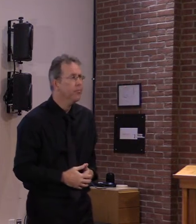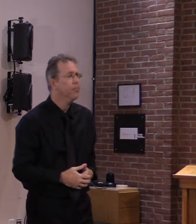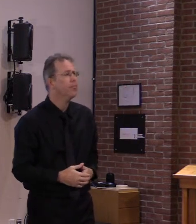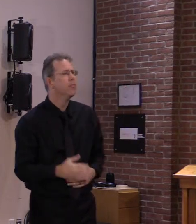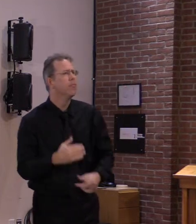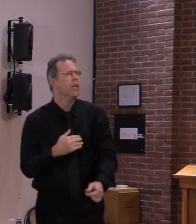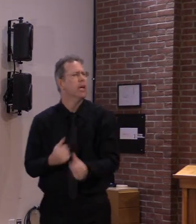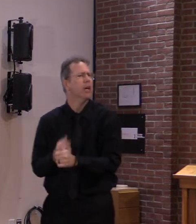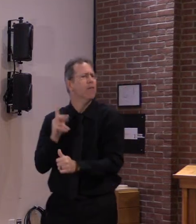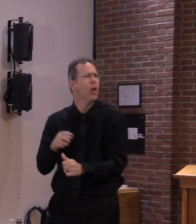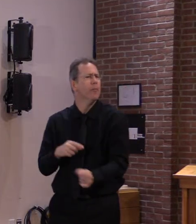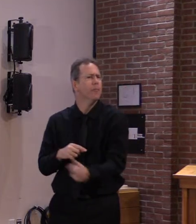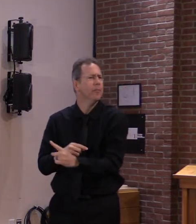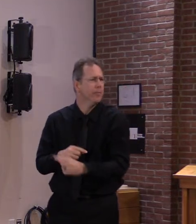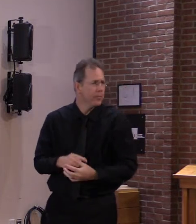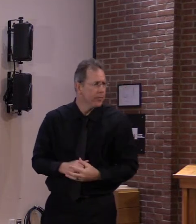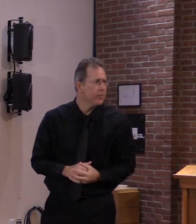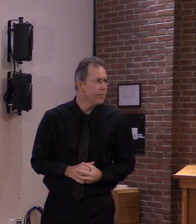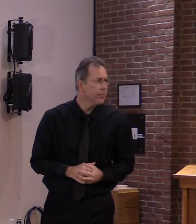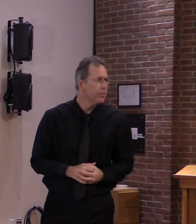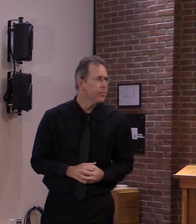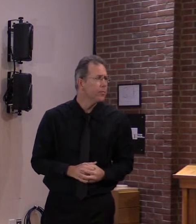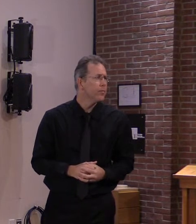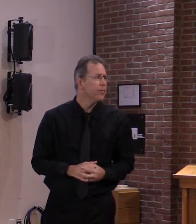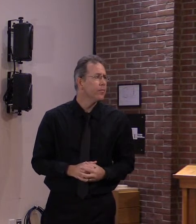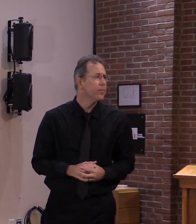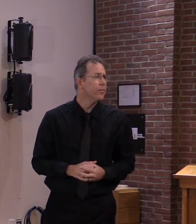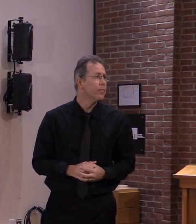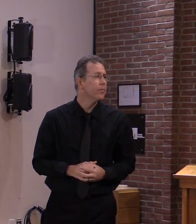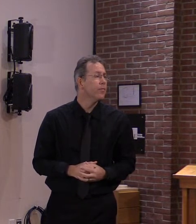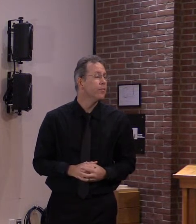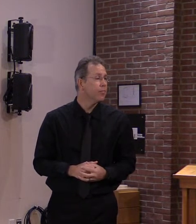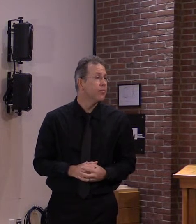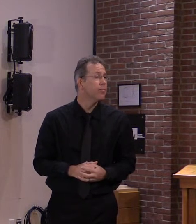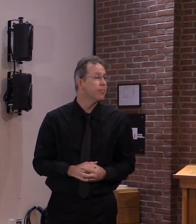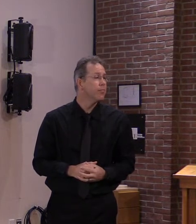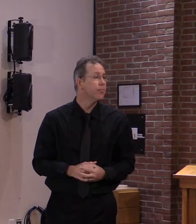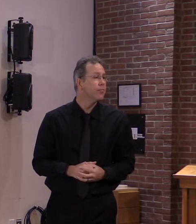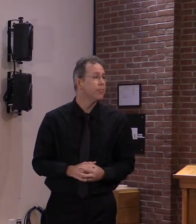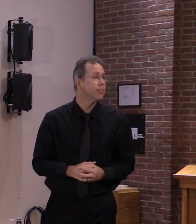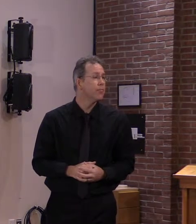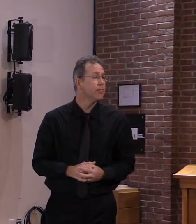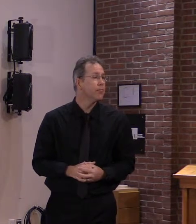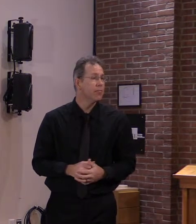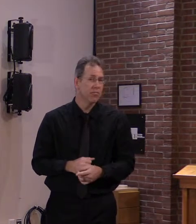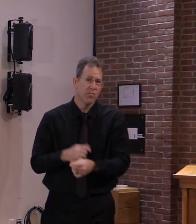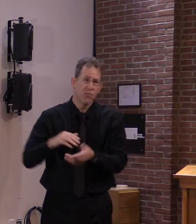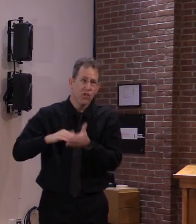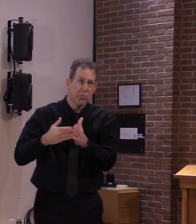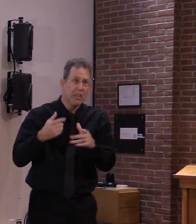visitation, just to try to keep these facilities safe. Thank you.